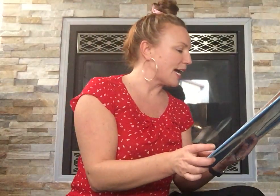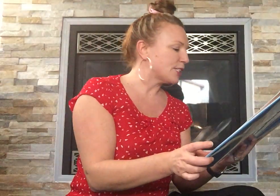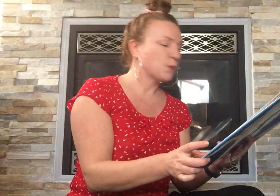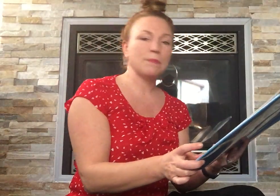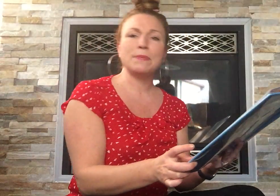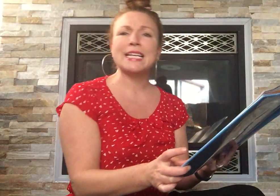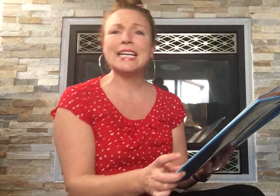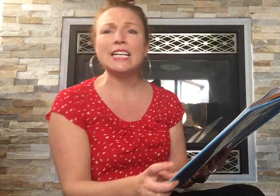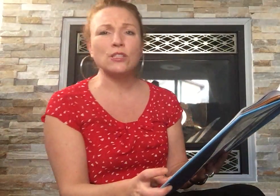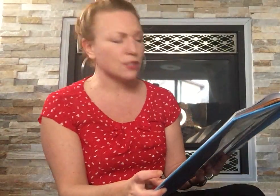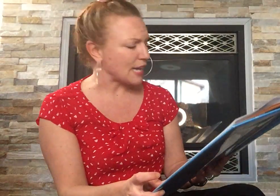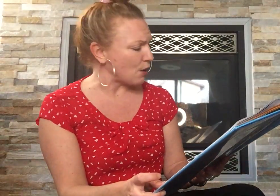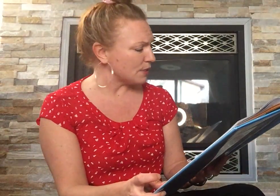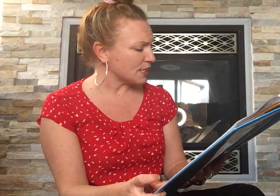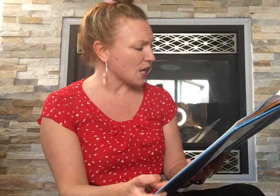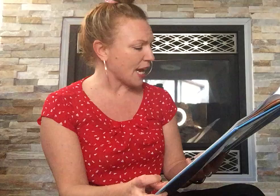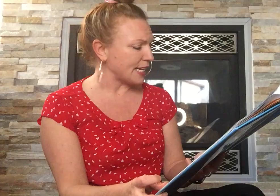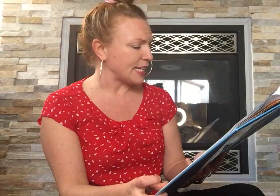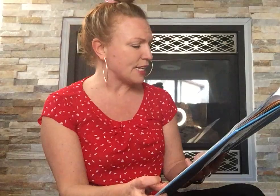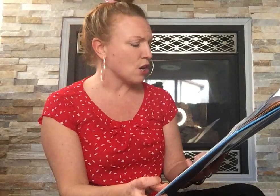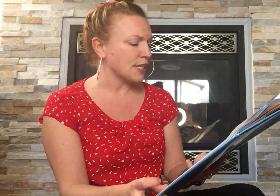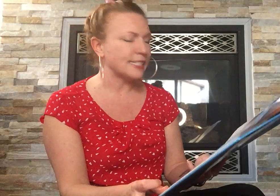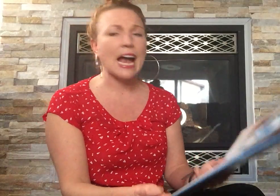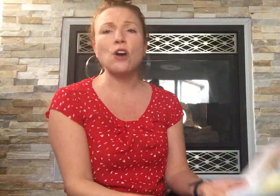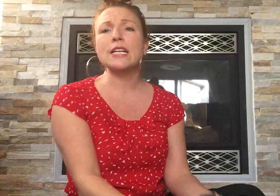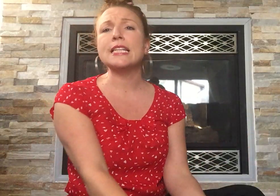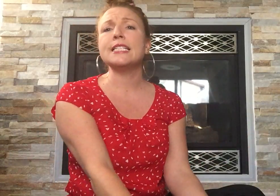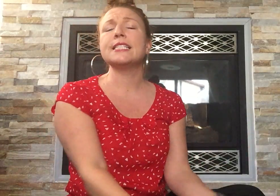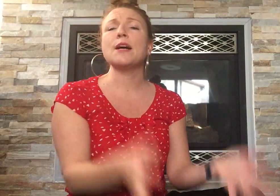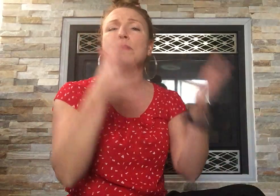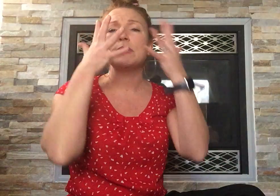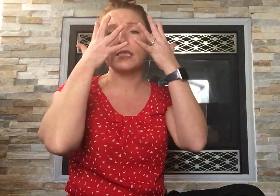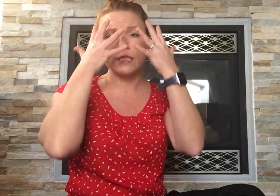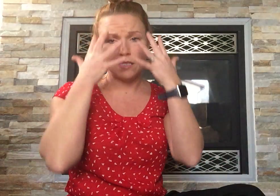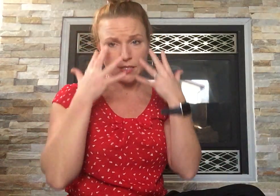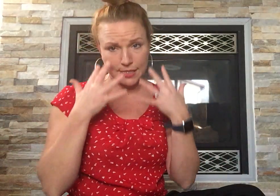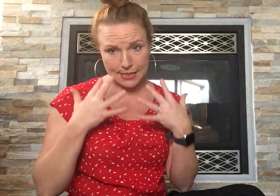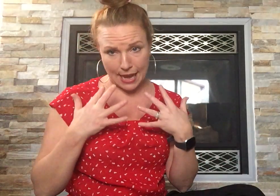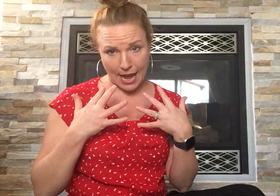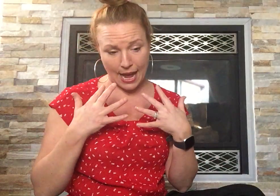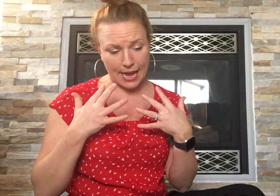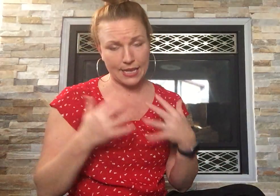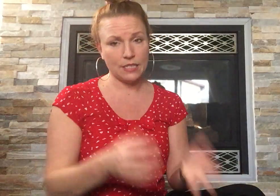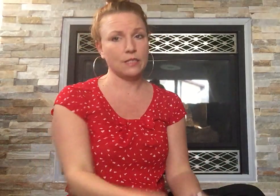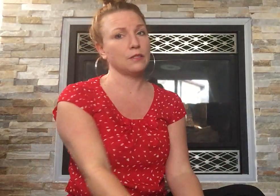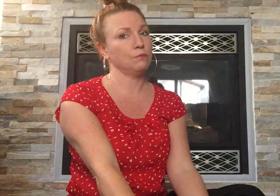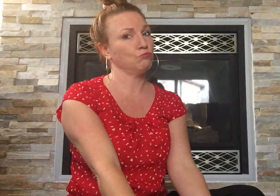But when Pete looked outside, he got down in the dumps sad.